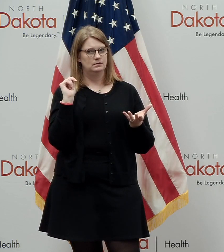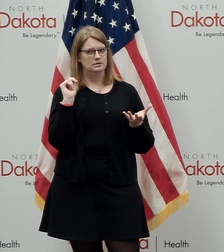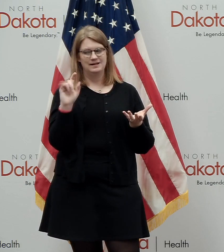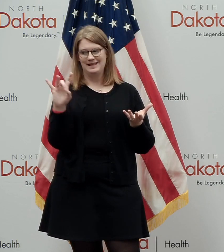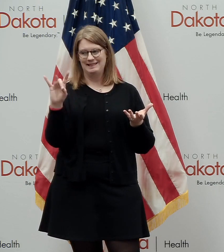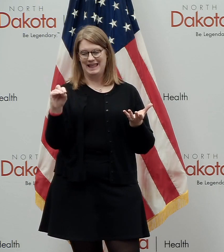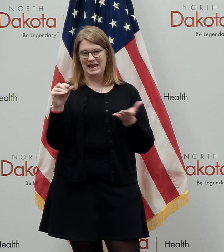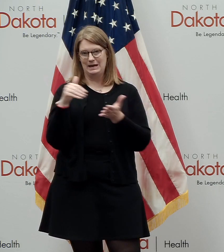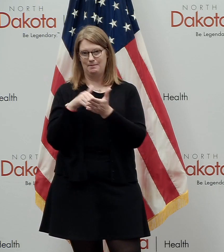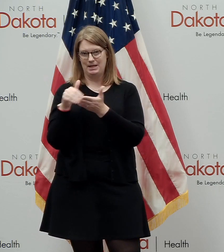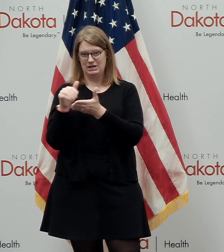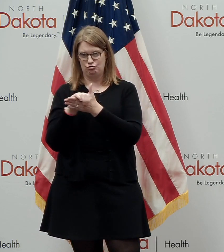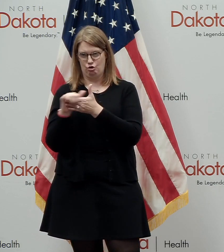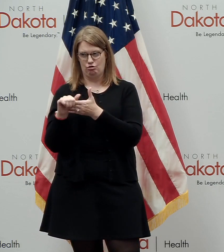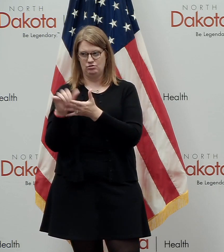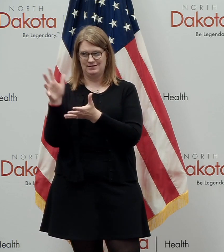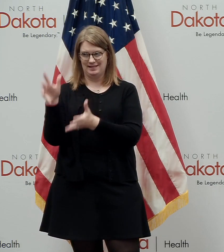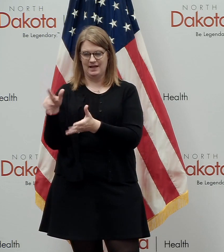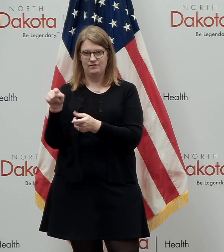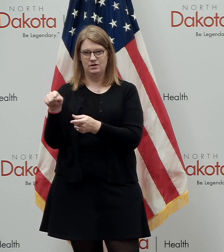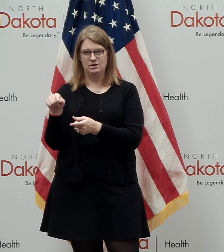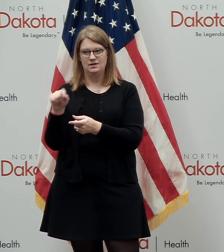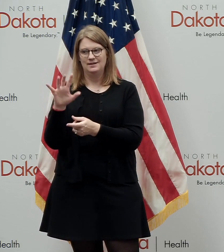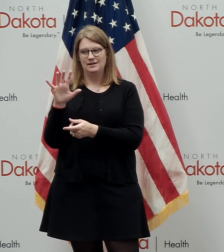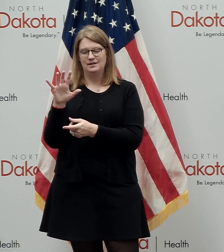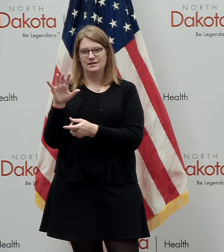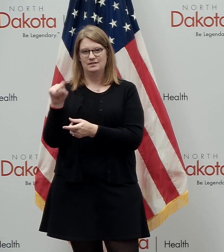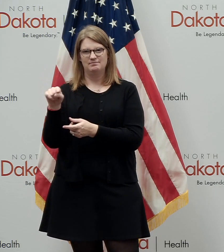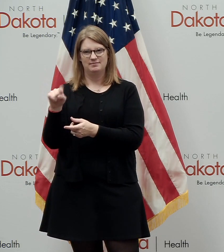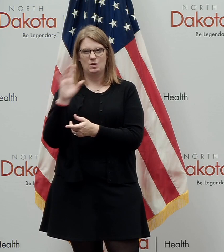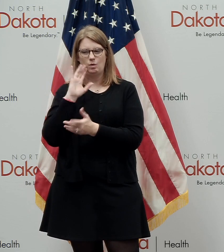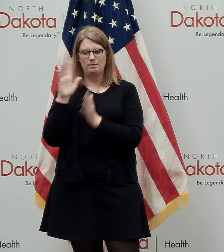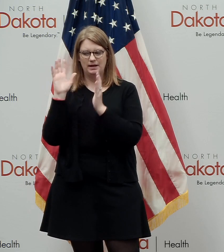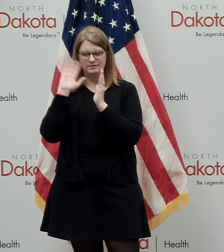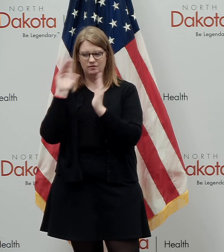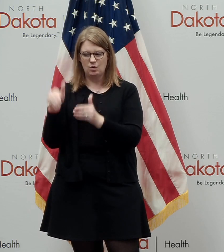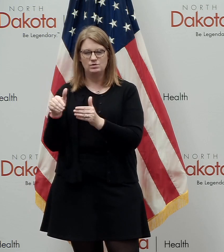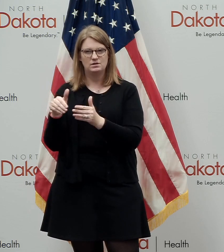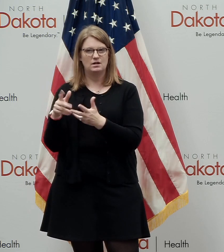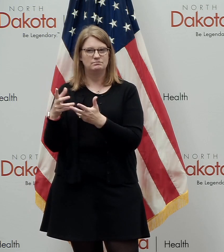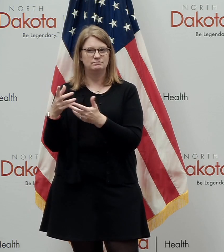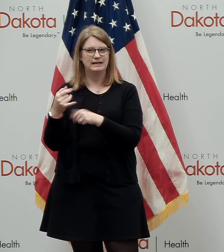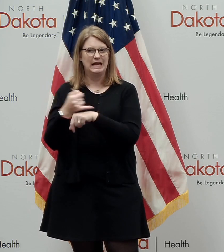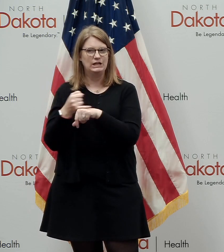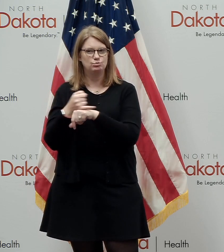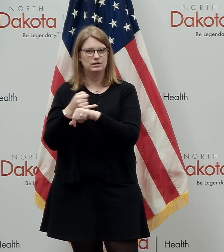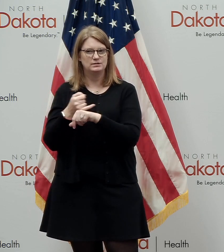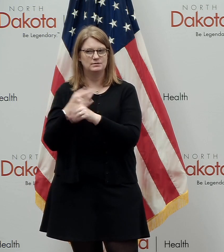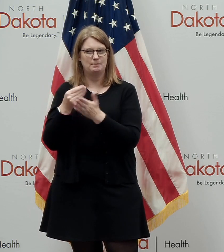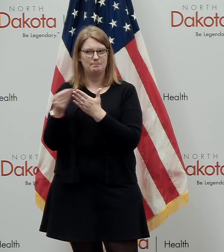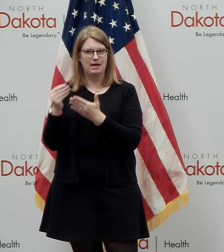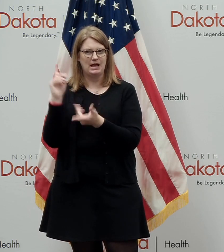with the bank being redirected towards a interest buy down for existing versus new